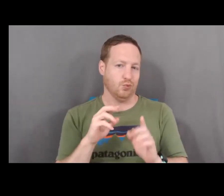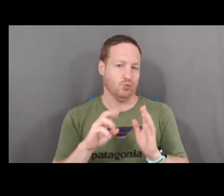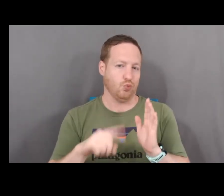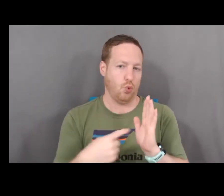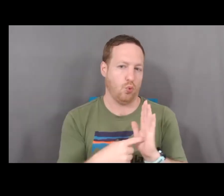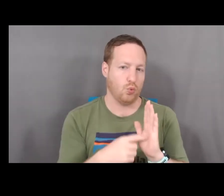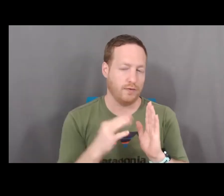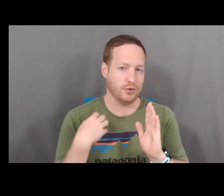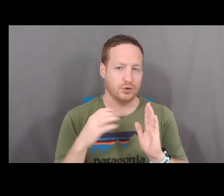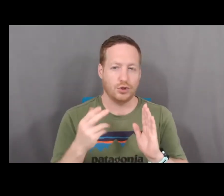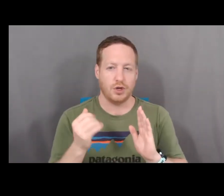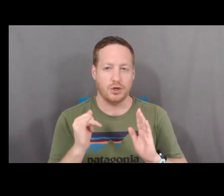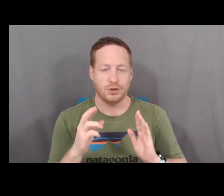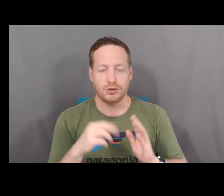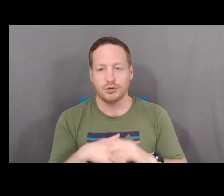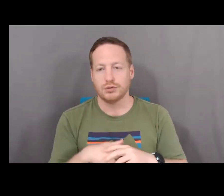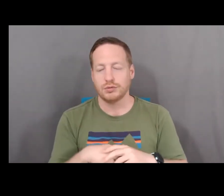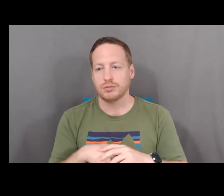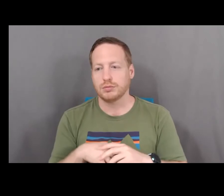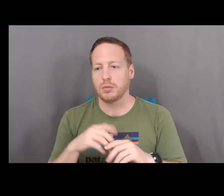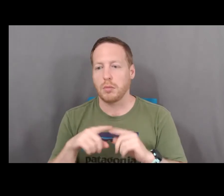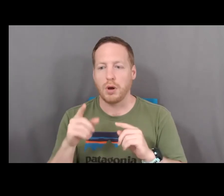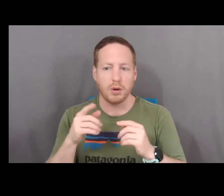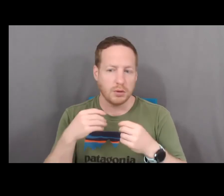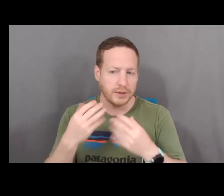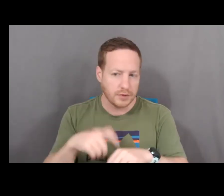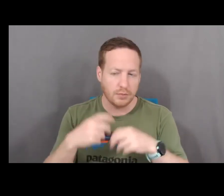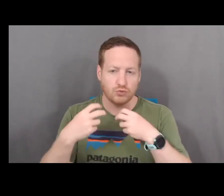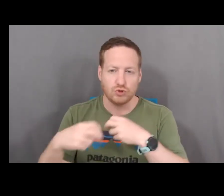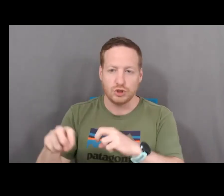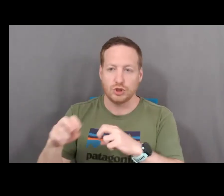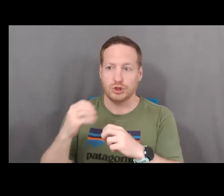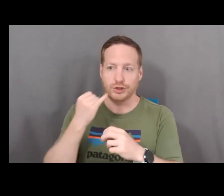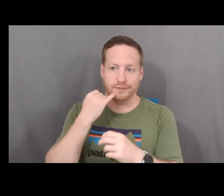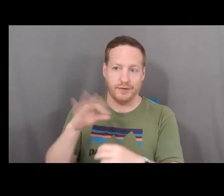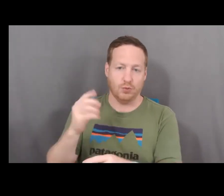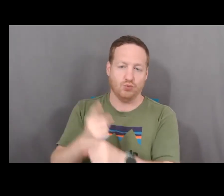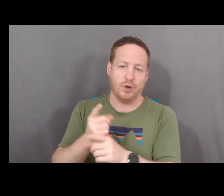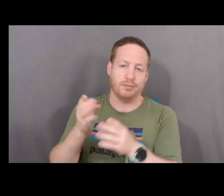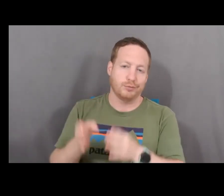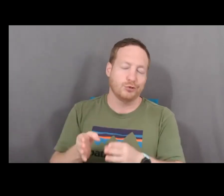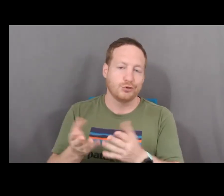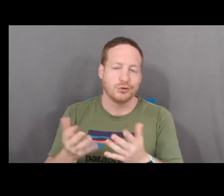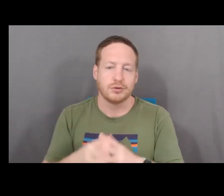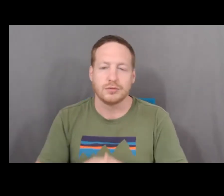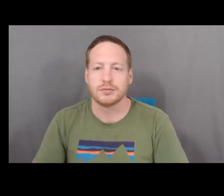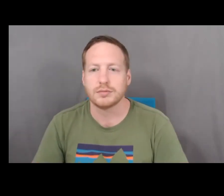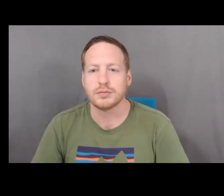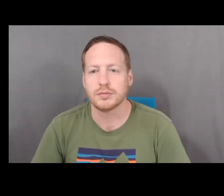same time. And that's my particular role. I know as a chair, I want to make sure I find the right person to